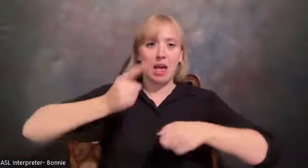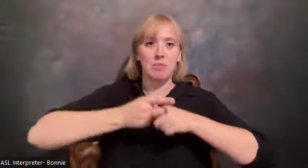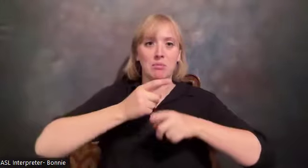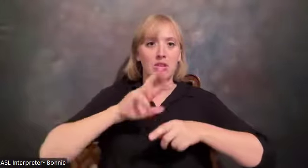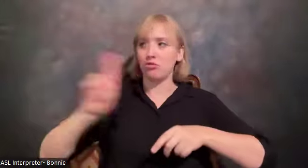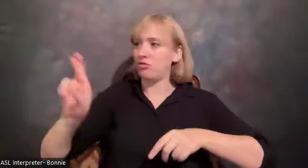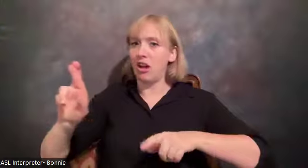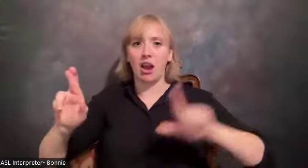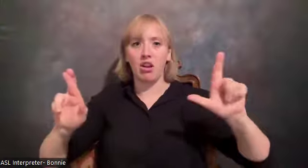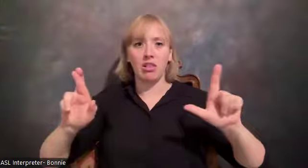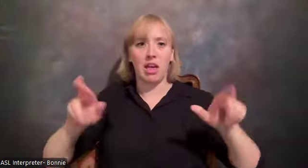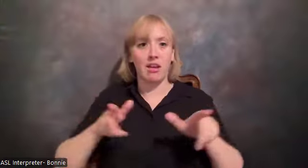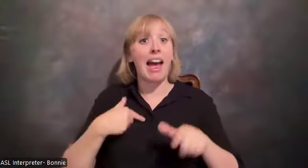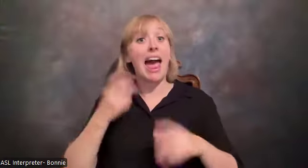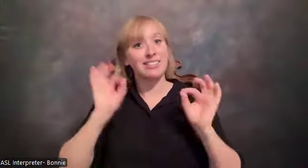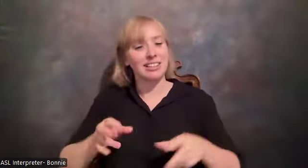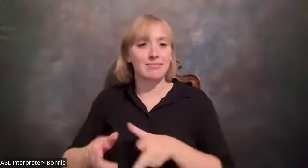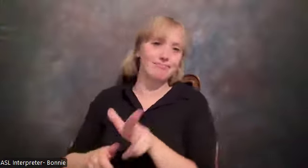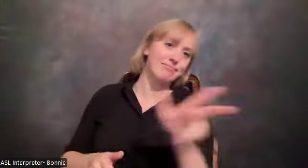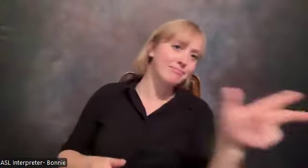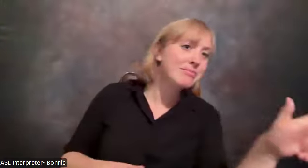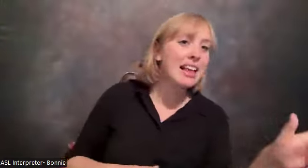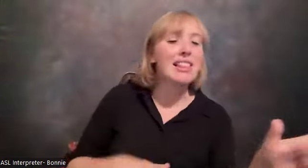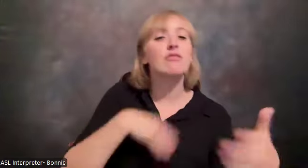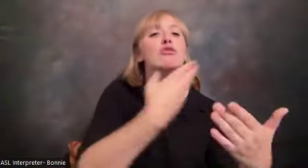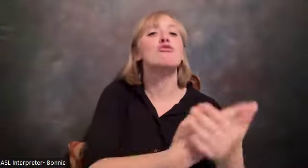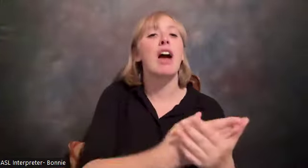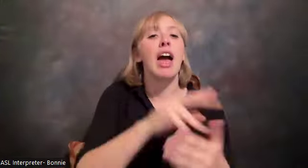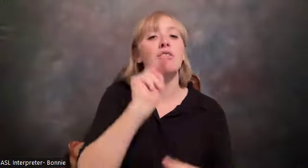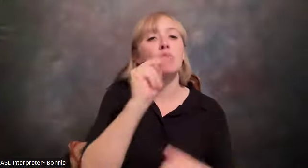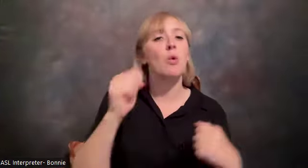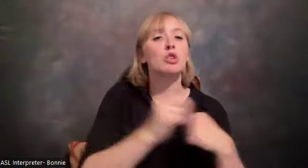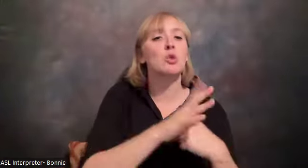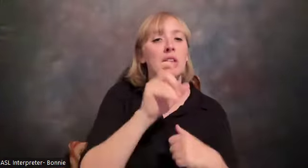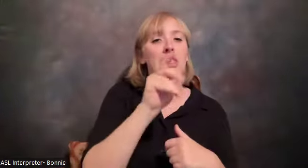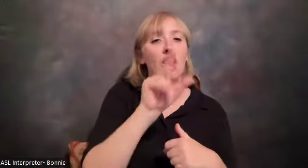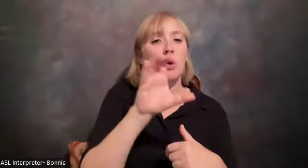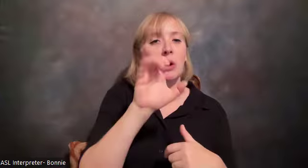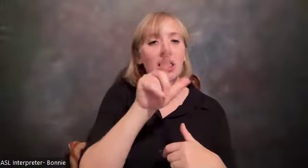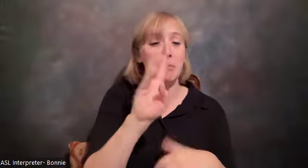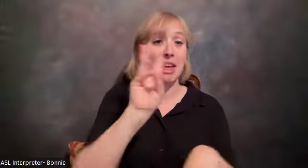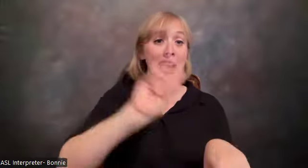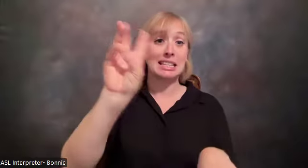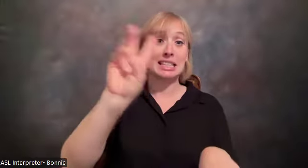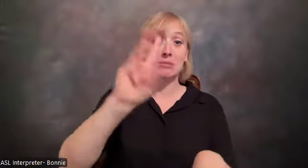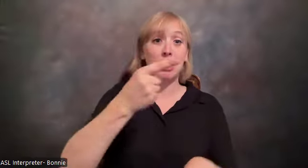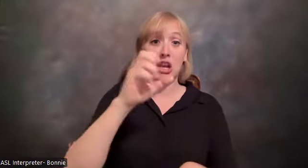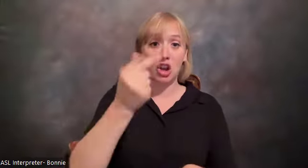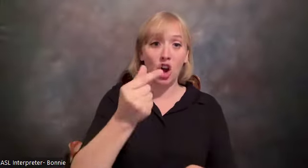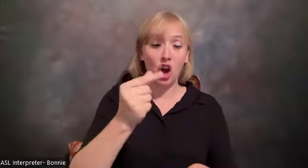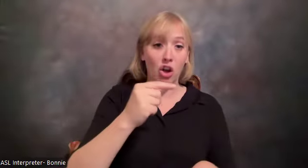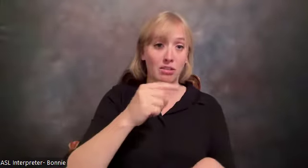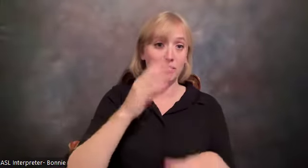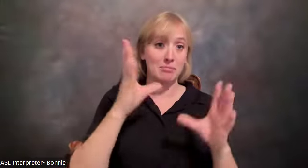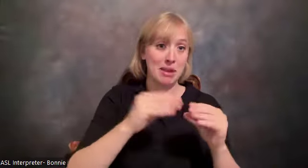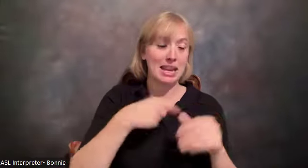or do I turn left? And I turned left, and I showed up at the North Shore Alano Club in Pacific Beach, 6 p.m. gong show meeting. And I'm